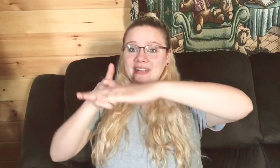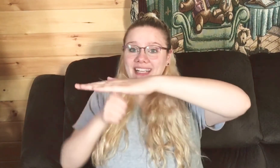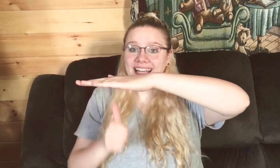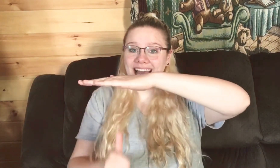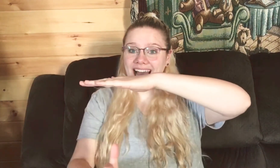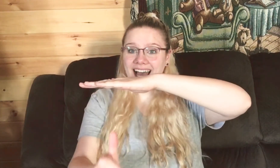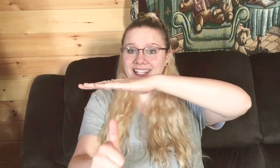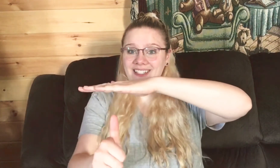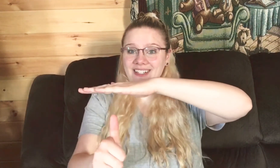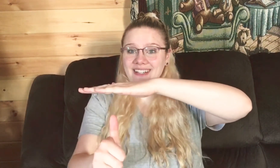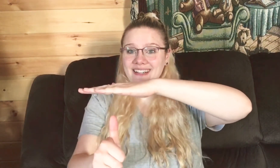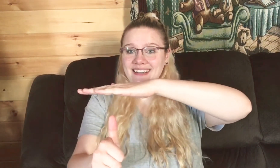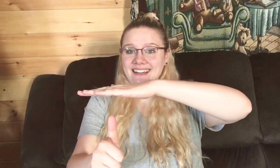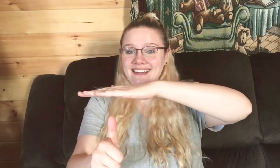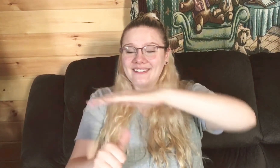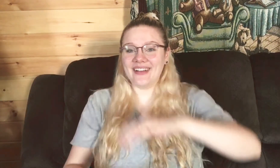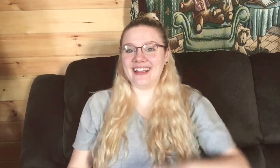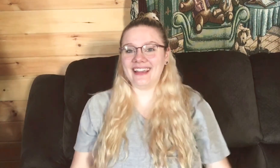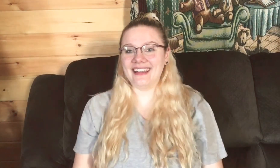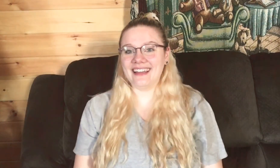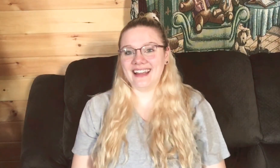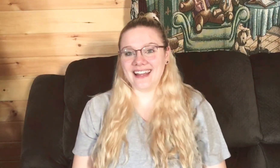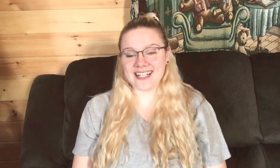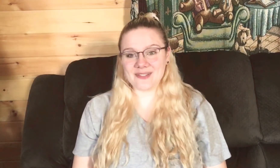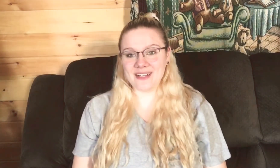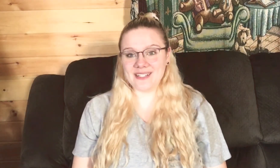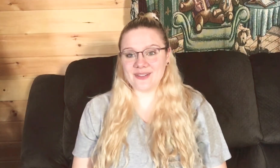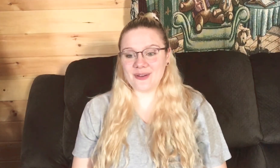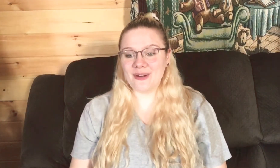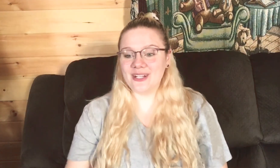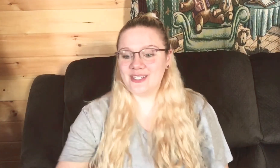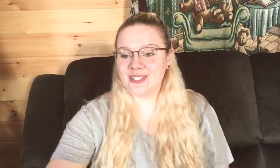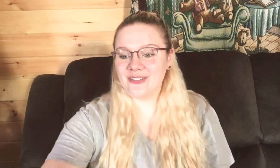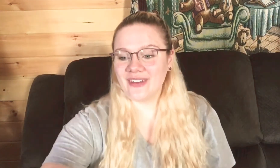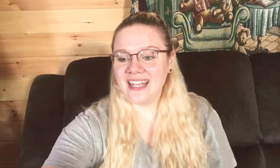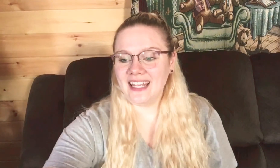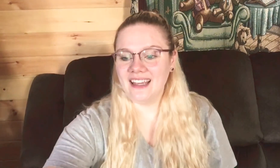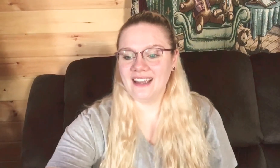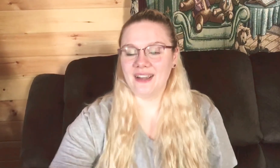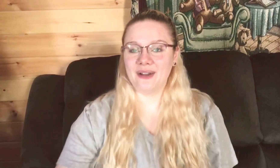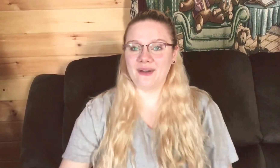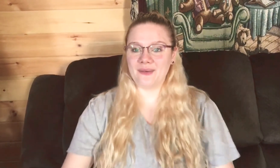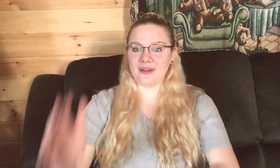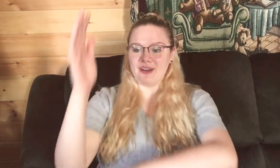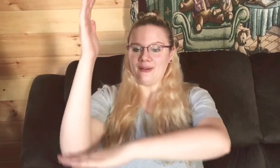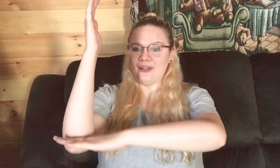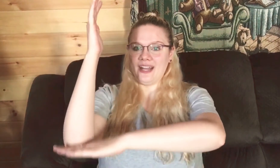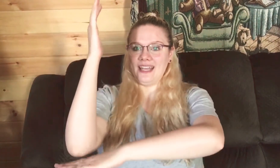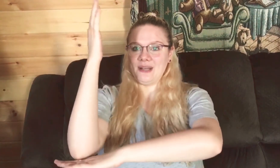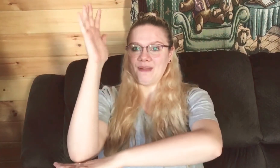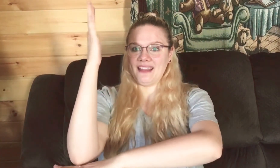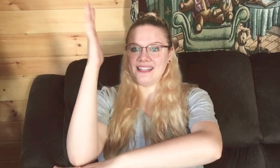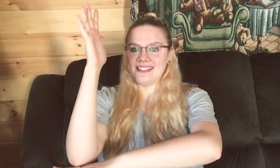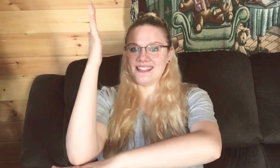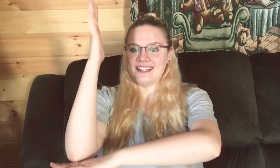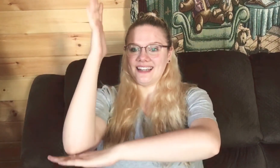hovering under. Very good. Next one is for the word tree. We're going to hold our hand up like this.